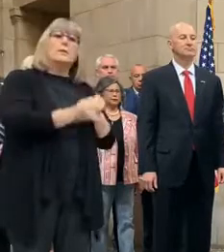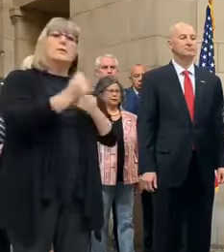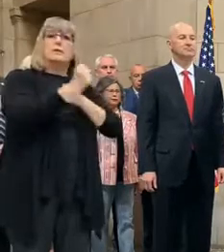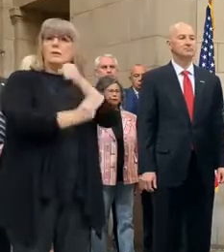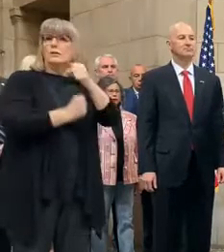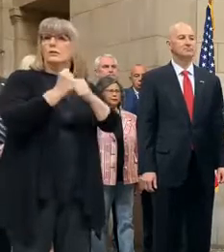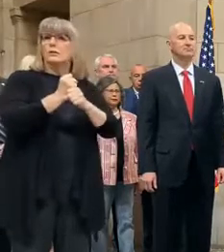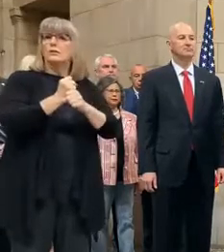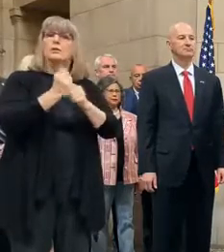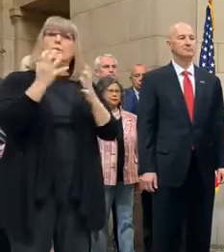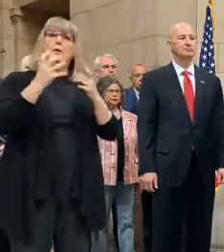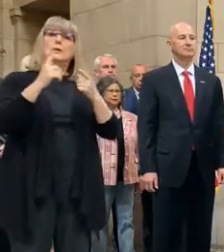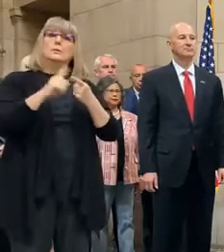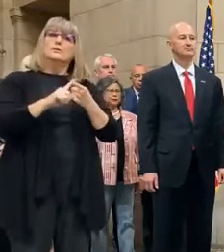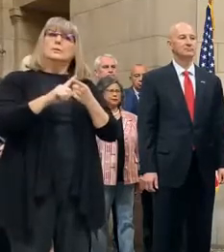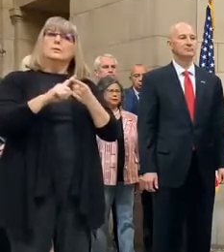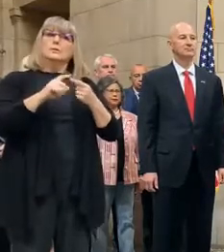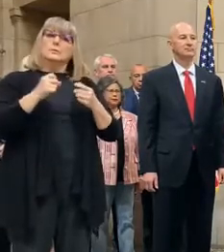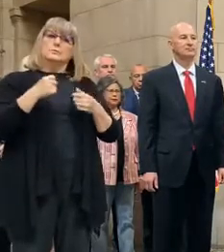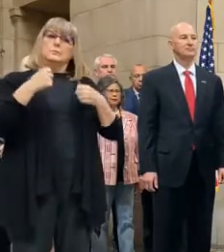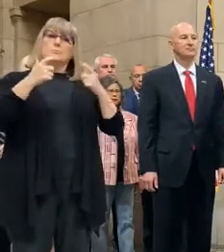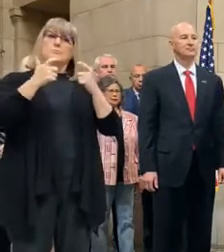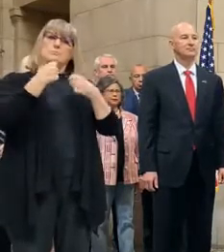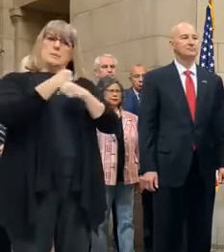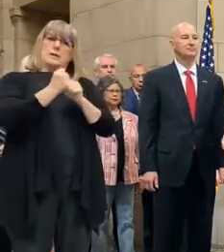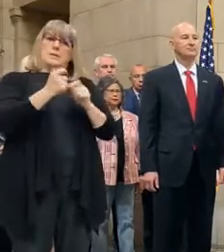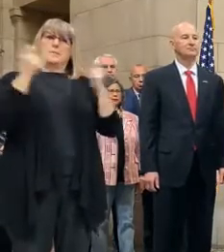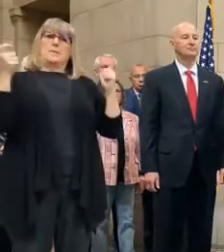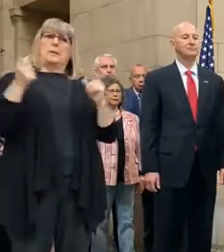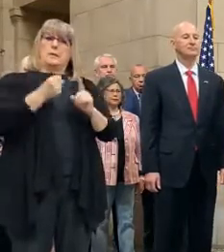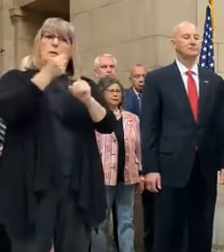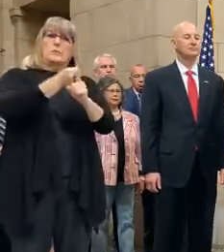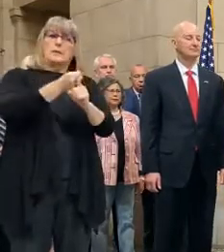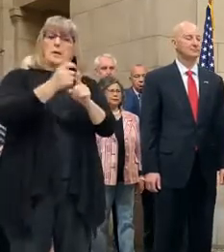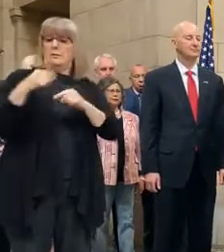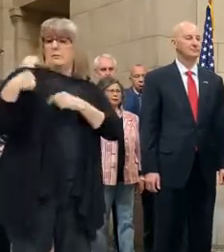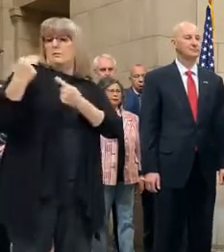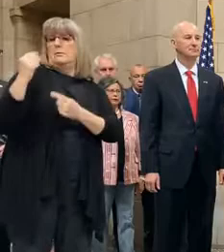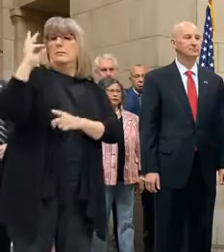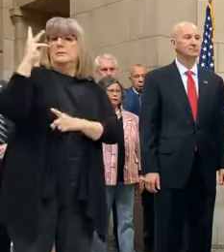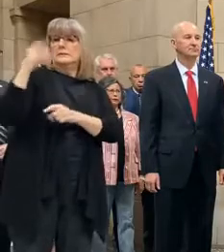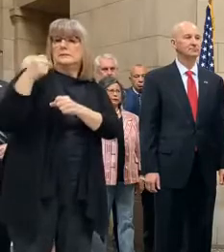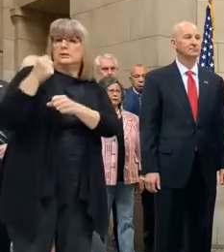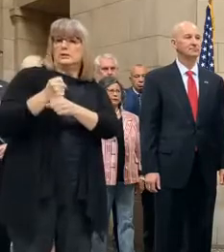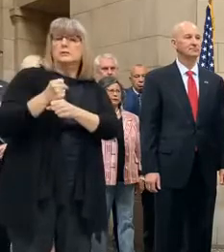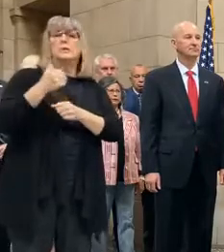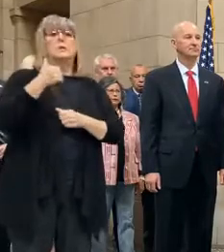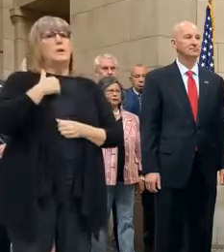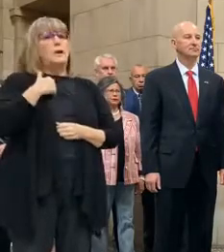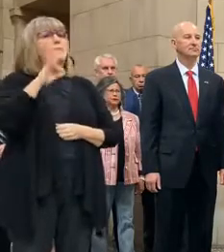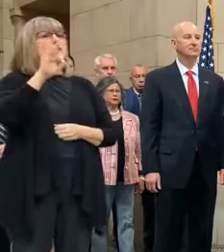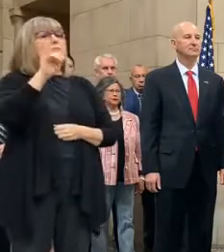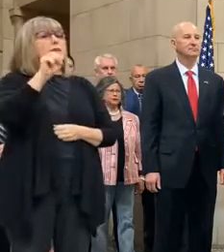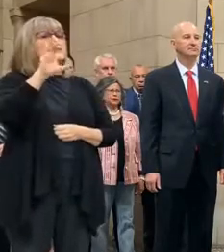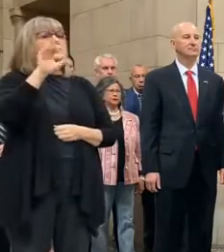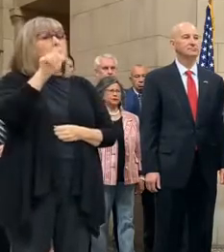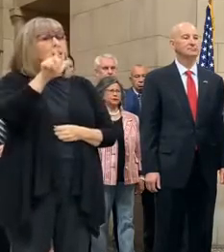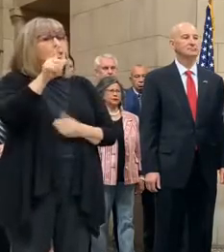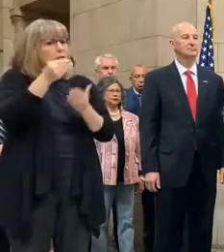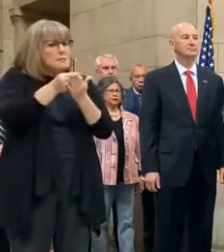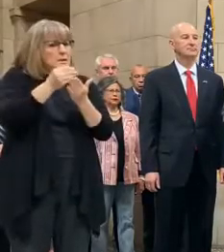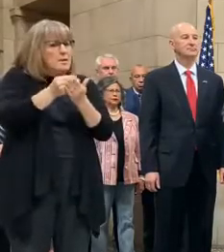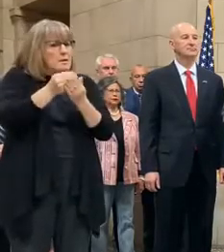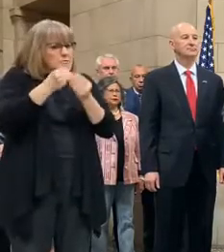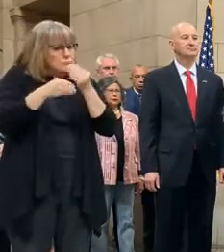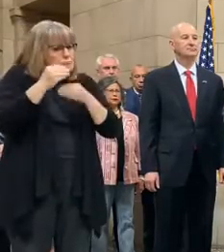who was looking to swing big, and in part because over the previous 6 years, we had had the fiscal discipline to give the state the resources to do